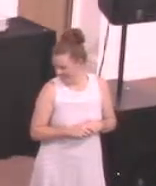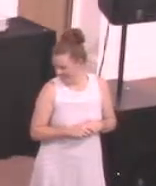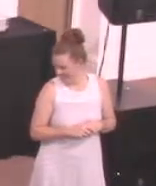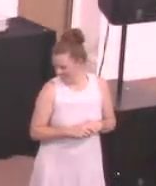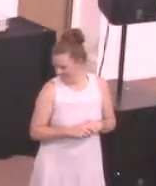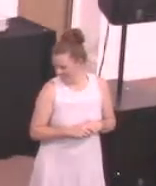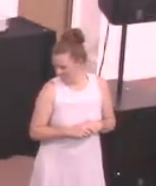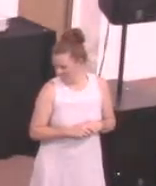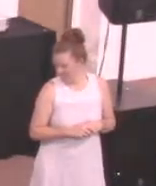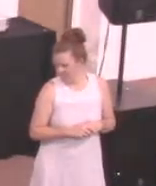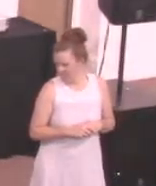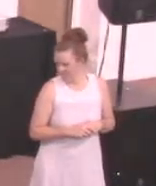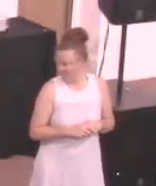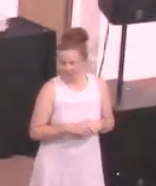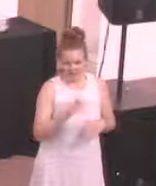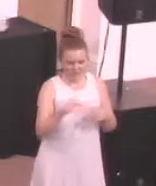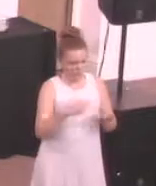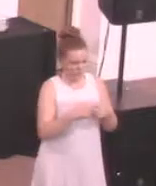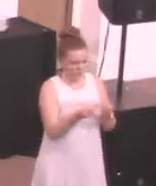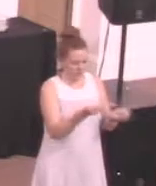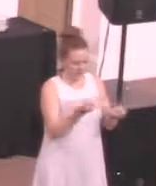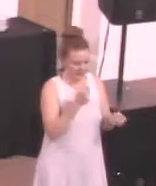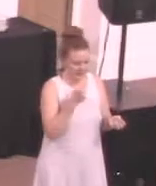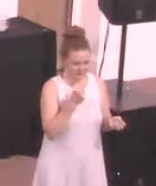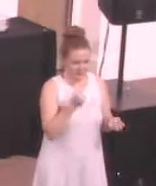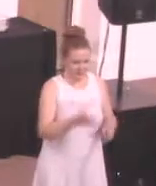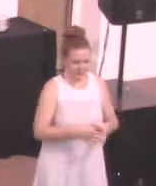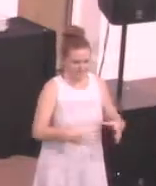So anyway, we're going to pass the chicken buckets around for these guys.